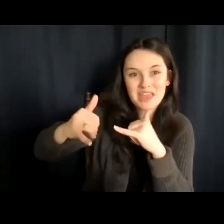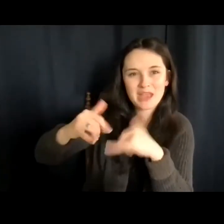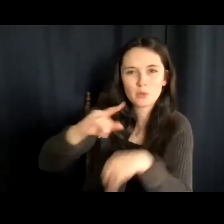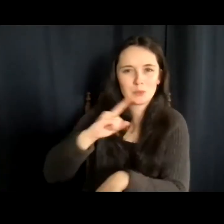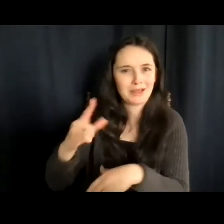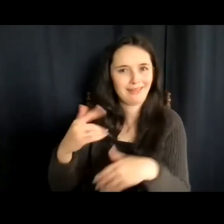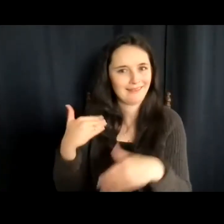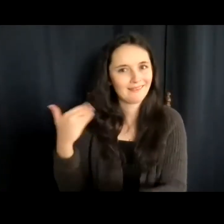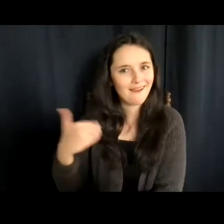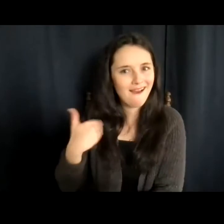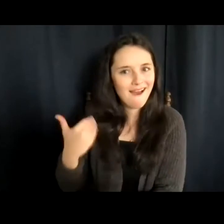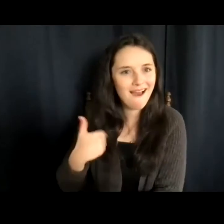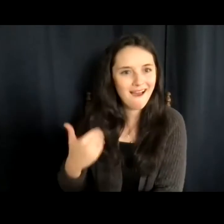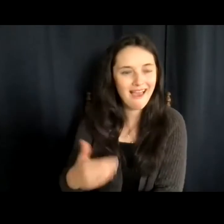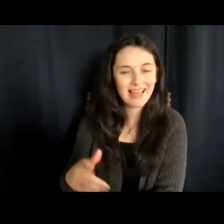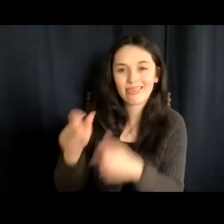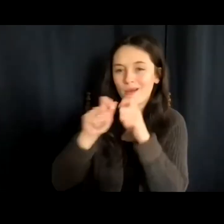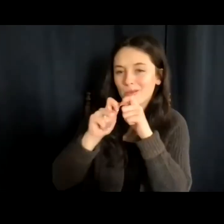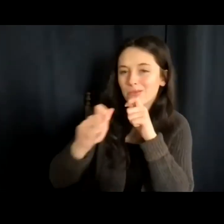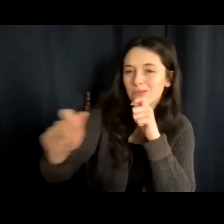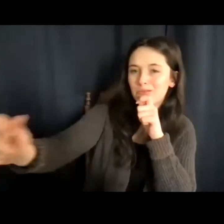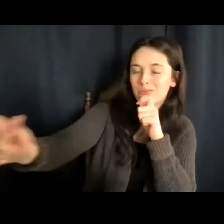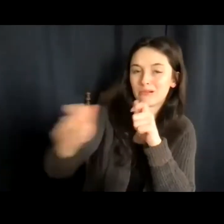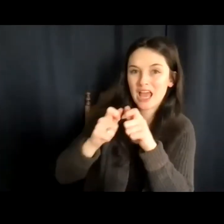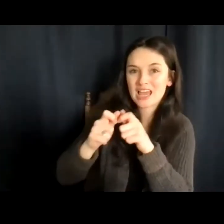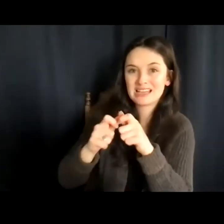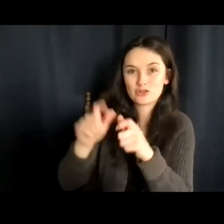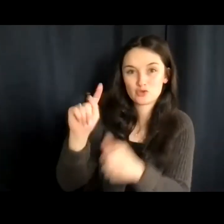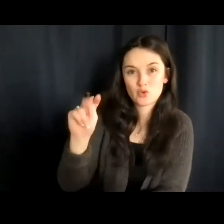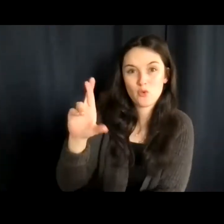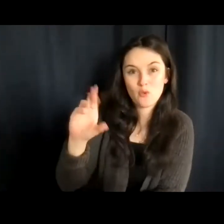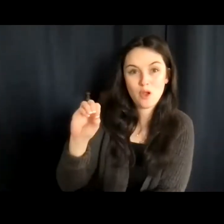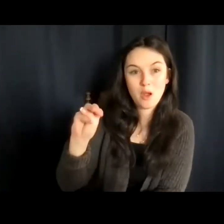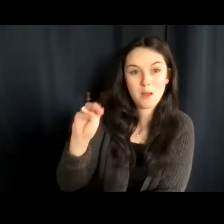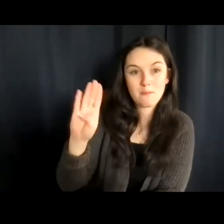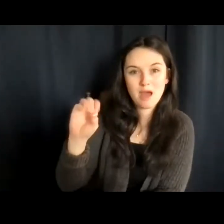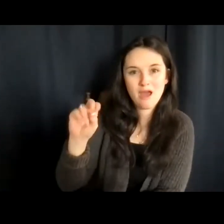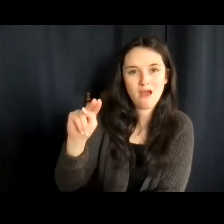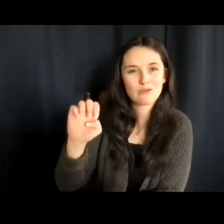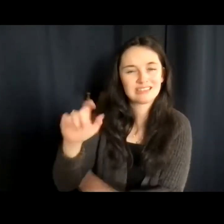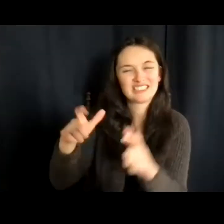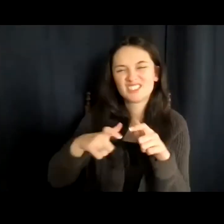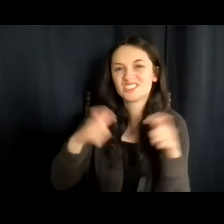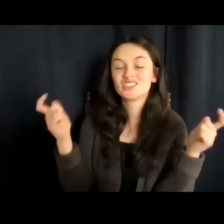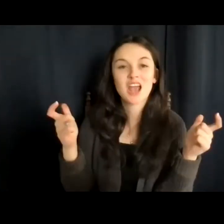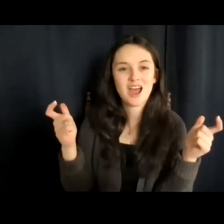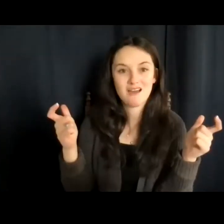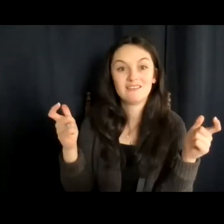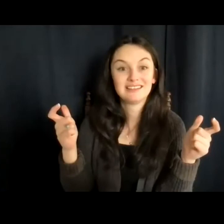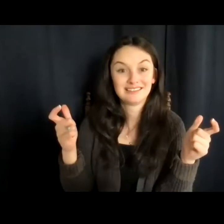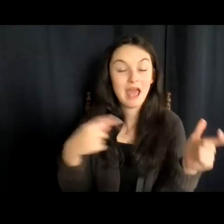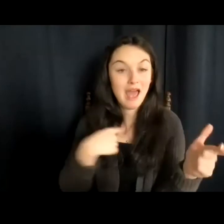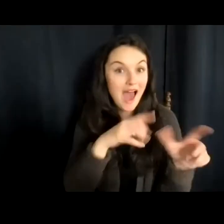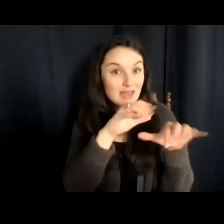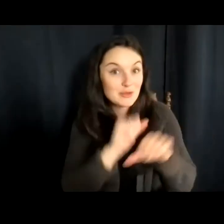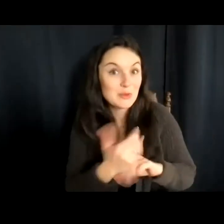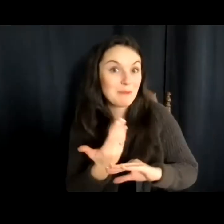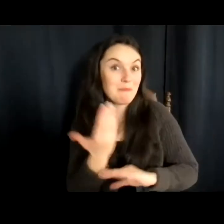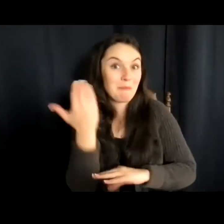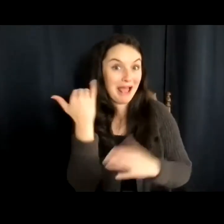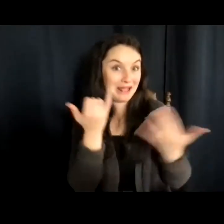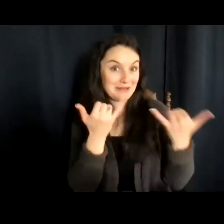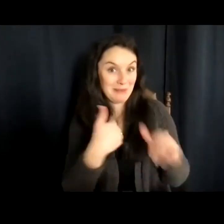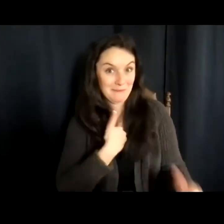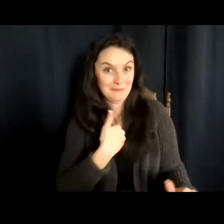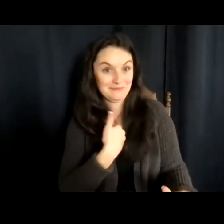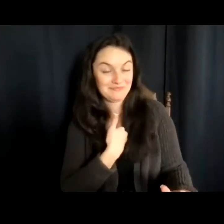age. And the trombone is a huge instrument. I used to play the trombone. And super fun instrument.